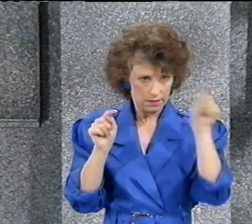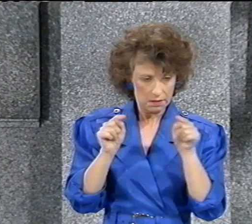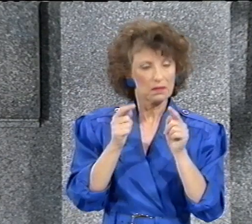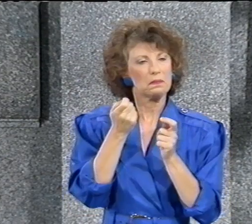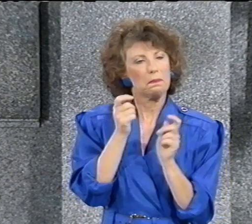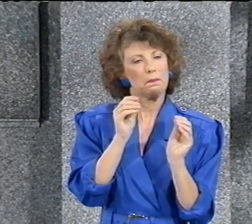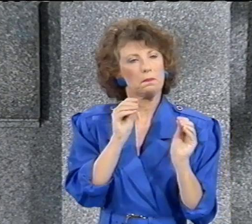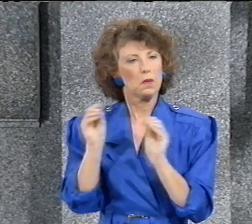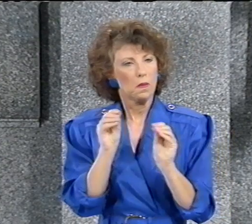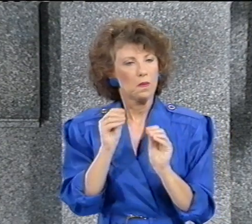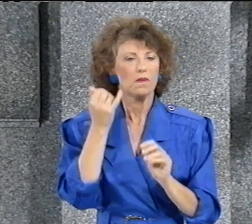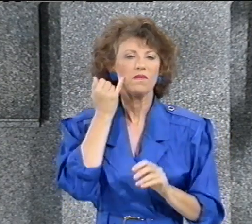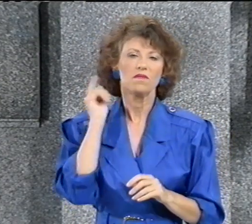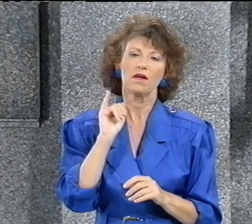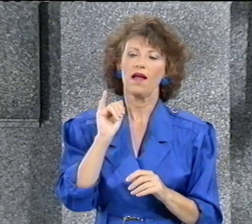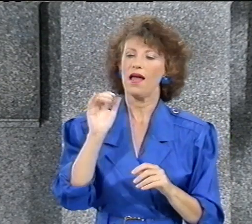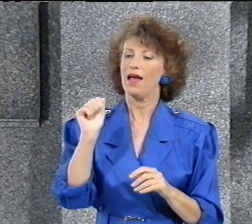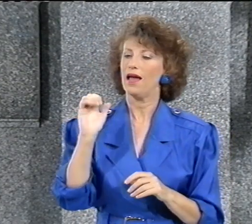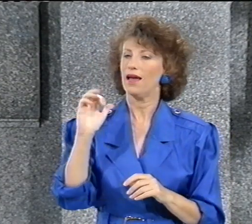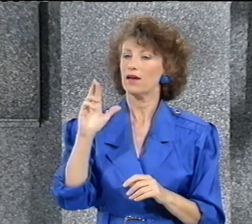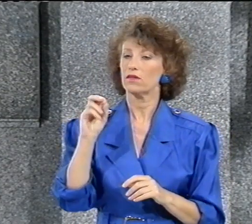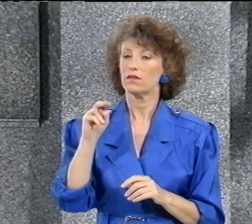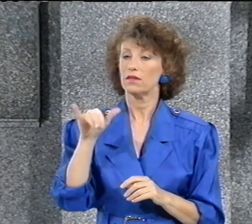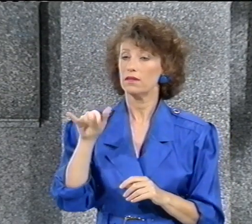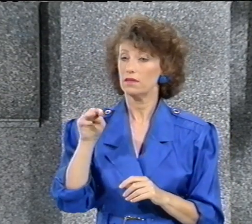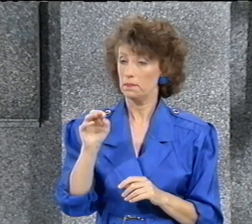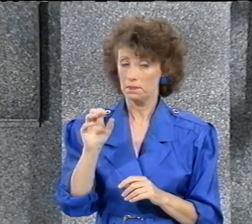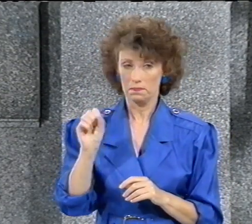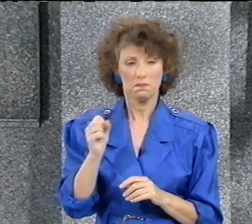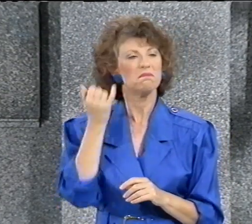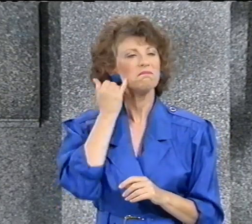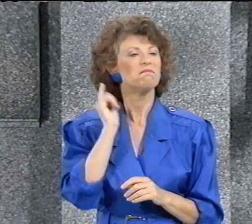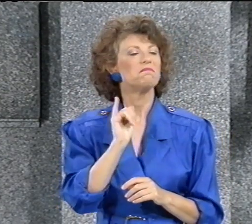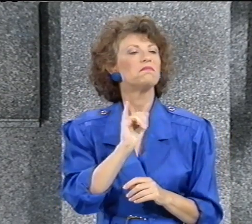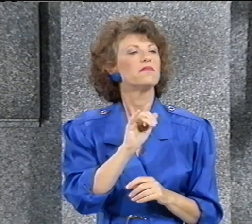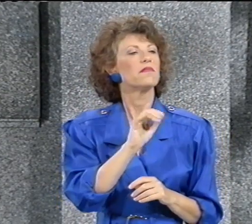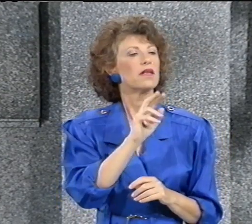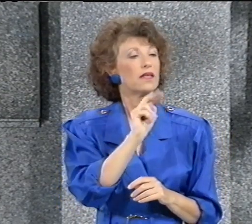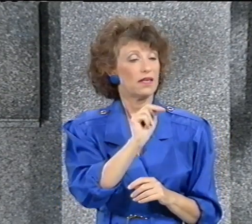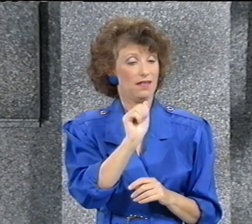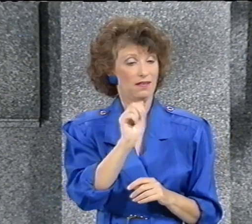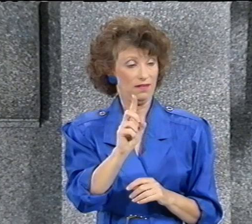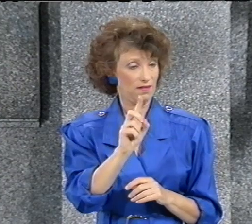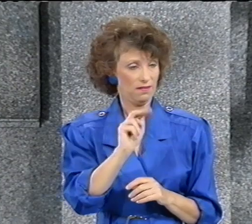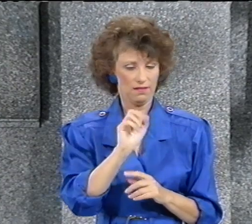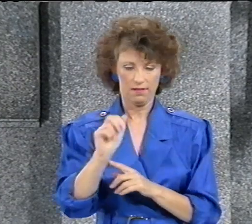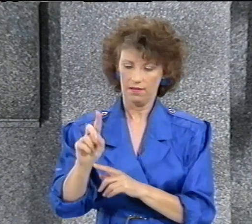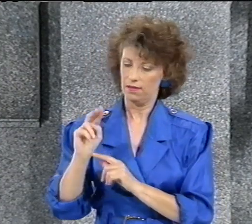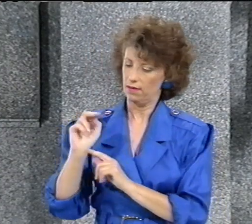longer when you make an initial. For example, with acronyms like the NAD,